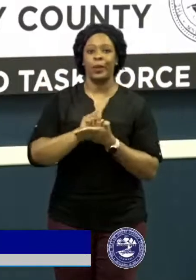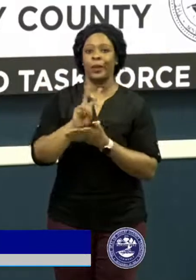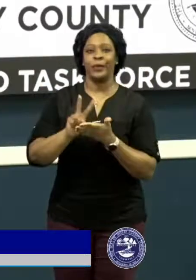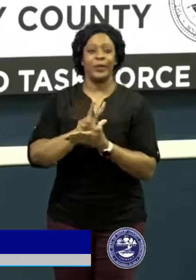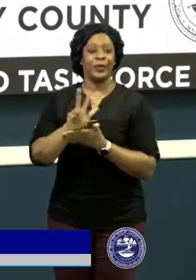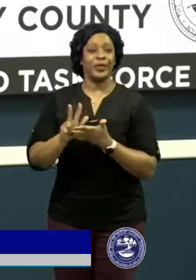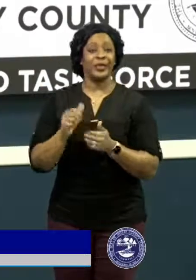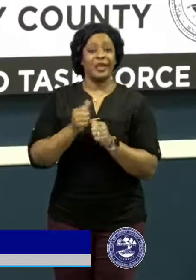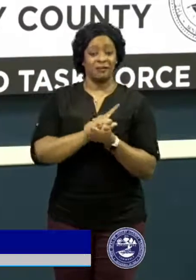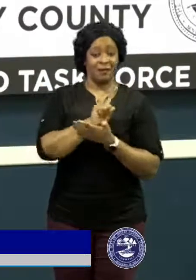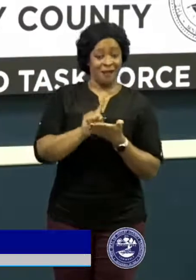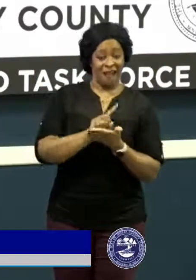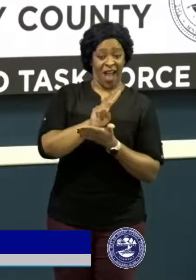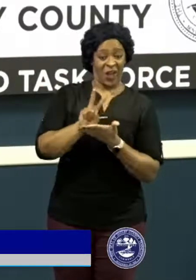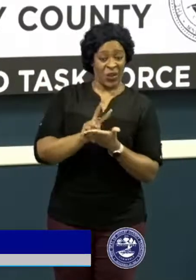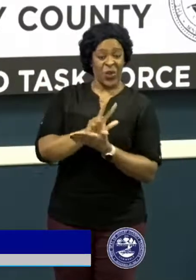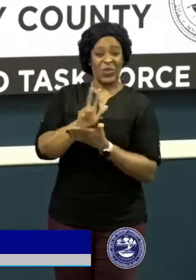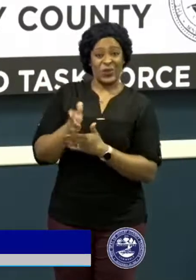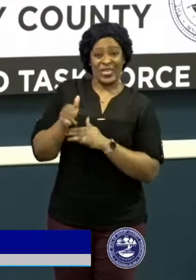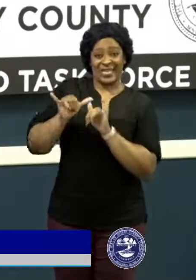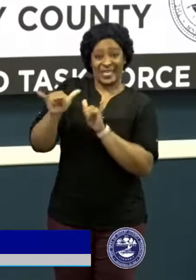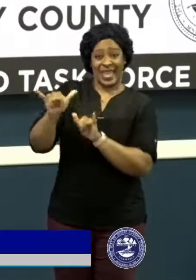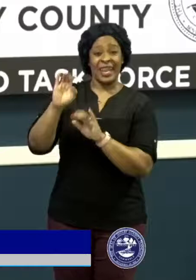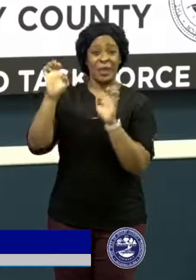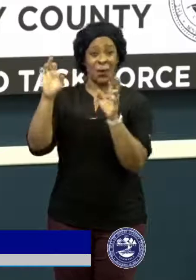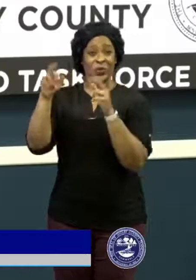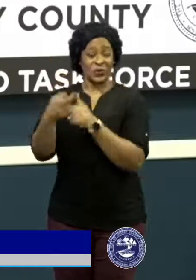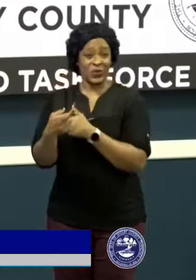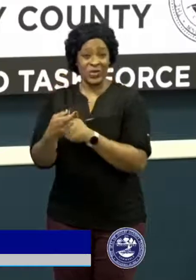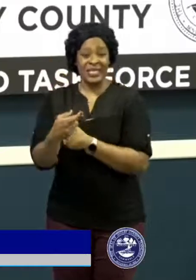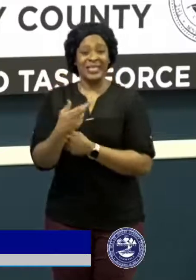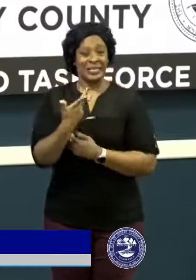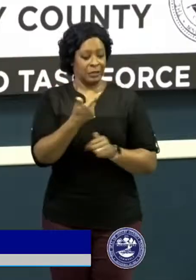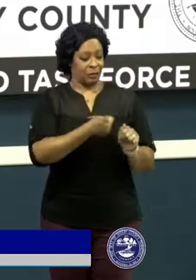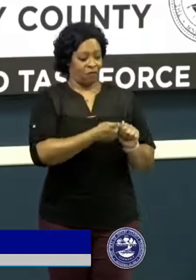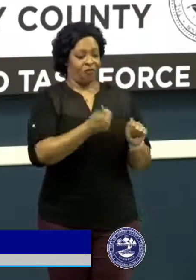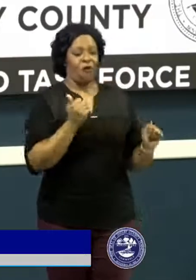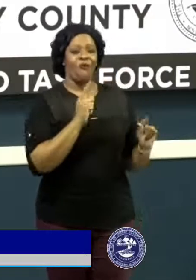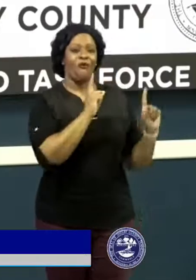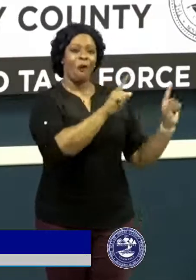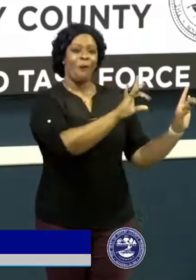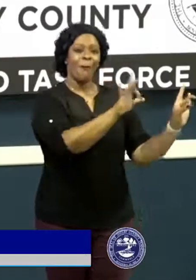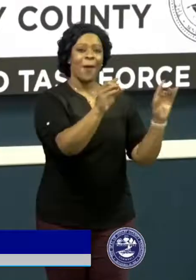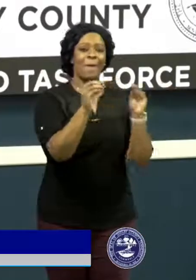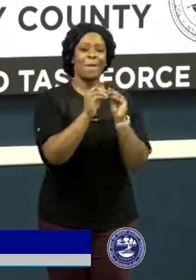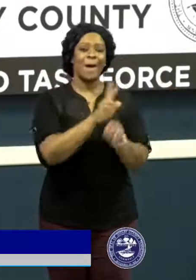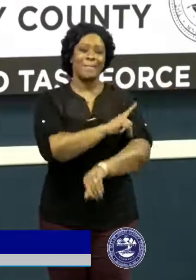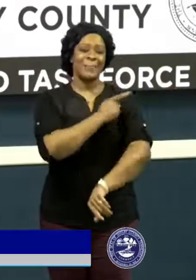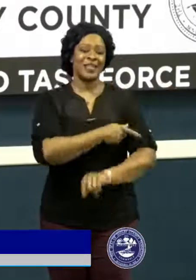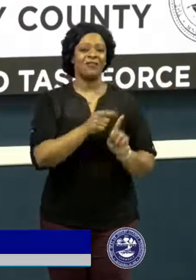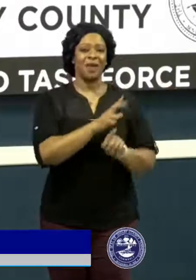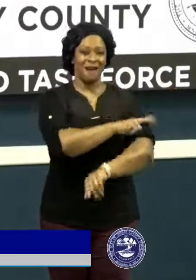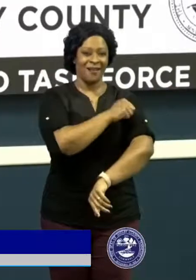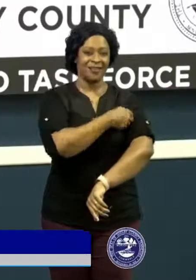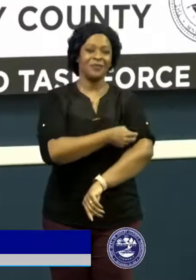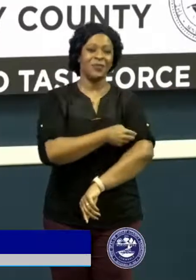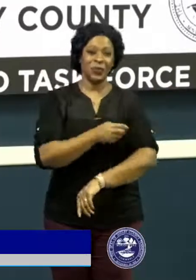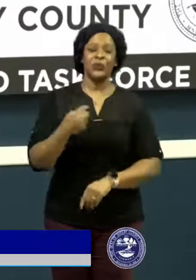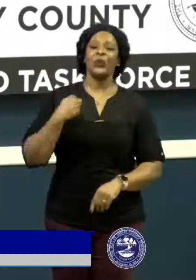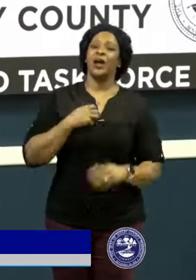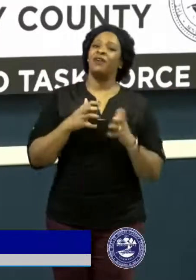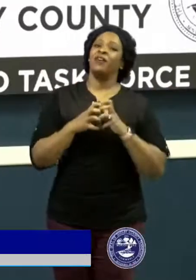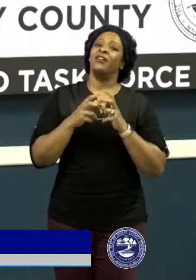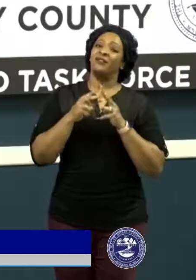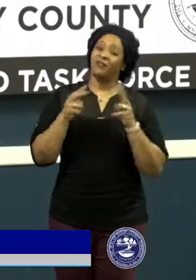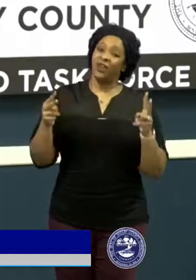every hour that a paramedic is in the ED is an hour that he is not on the street and available to pick the next patient up. So we have a